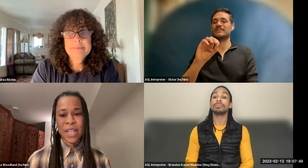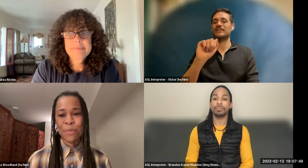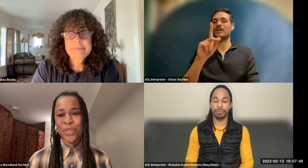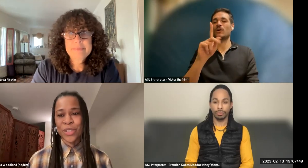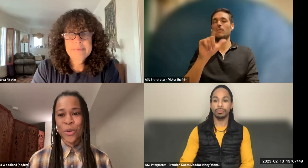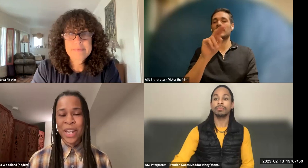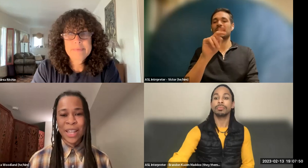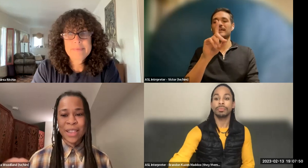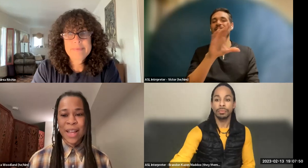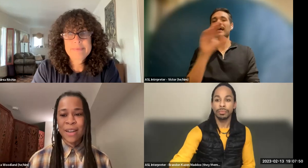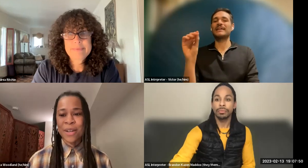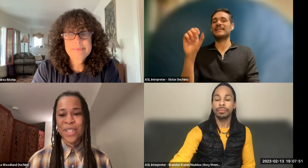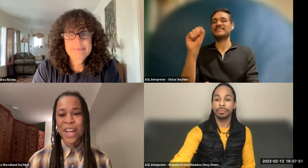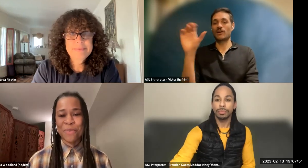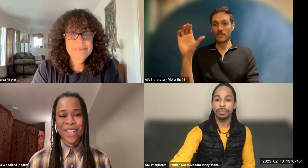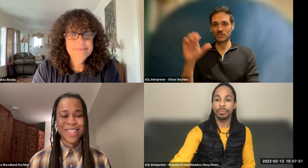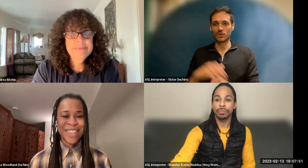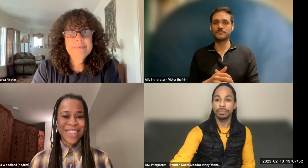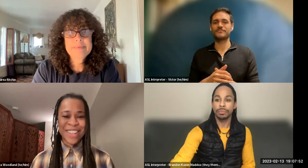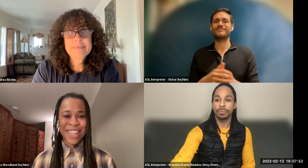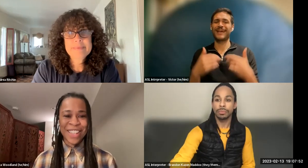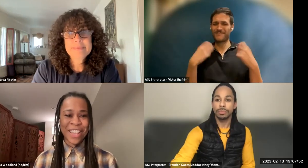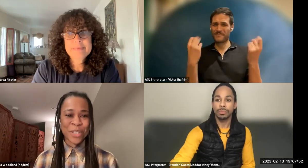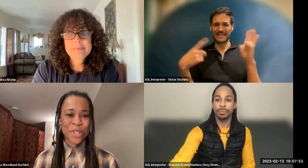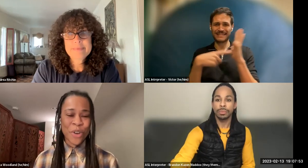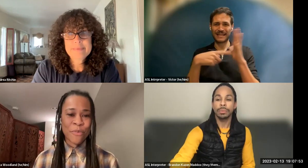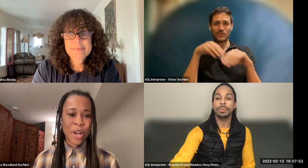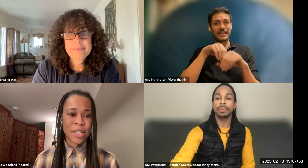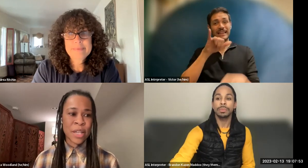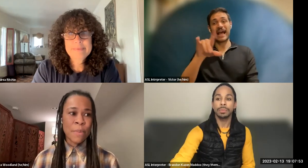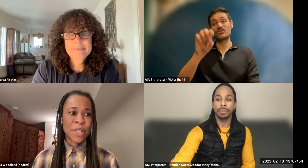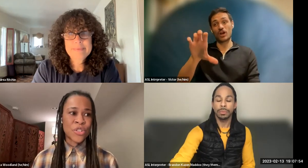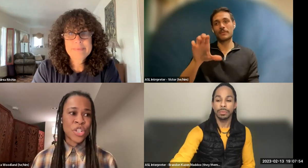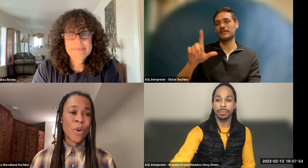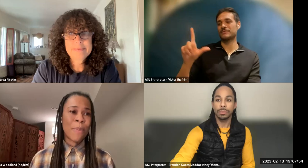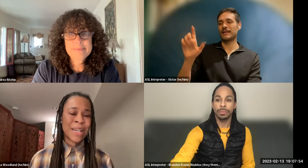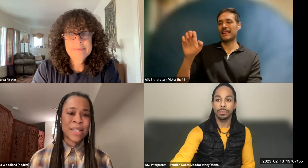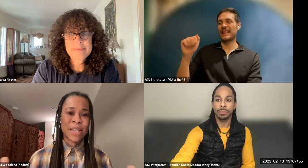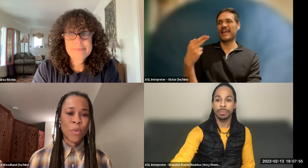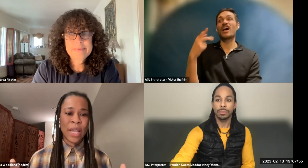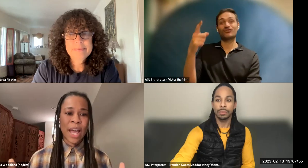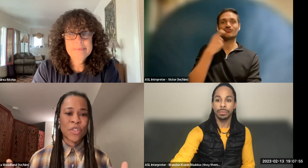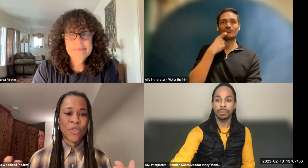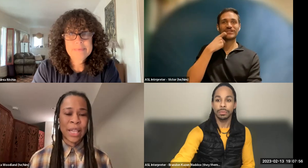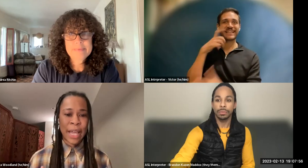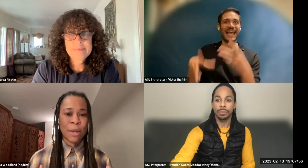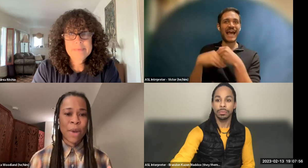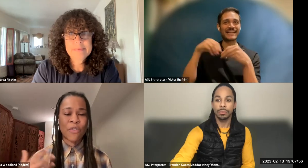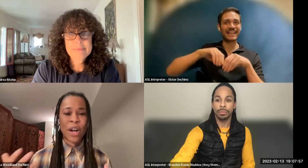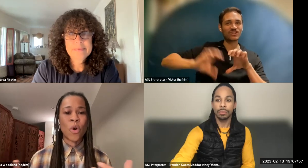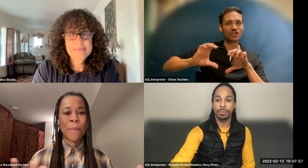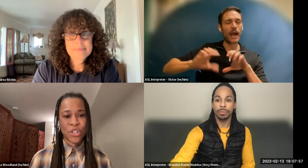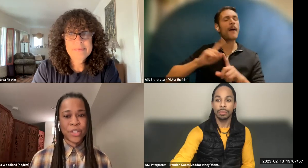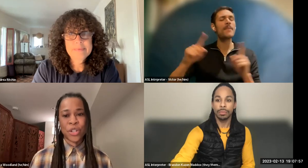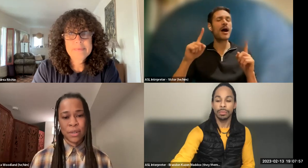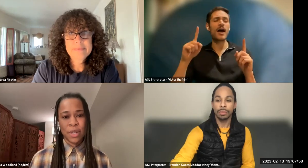and tons of examples and so many in that document that Leah-Lakshmi dropped for us, but to just remind us that we have to reclaim